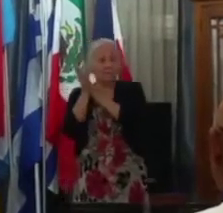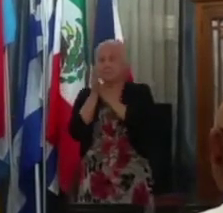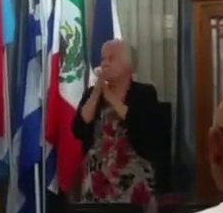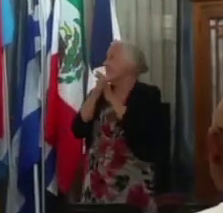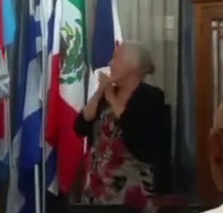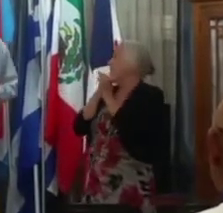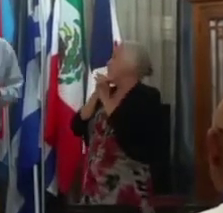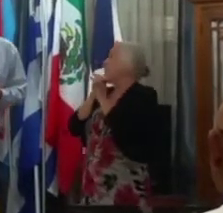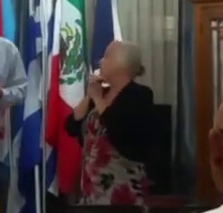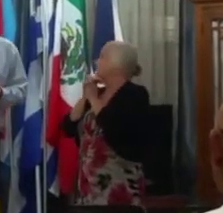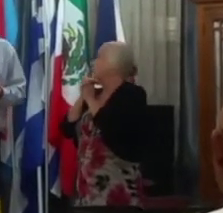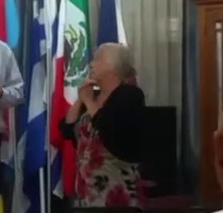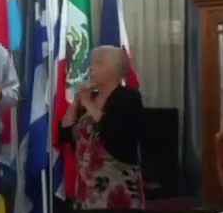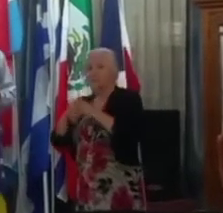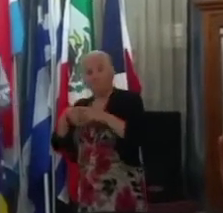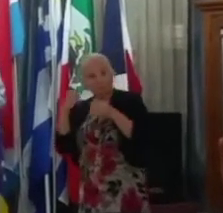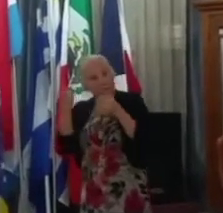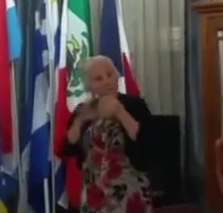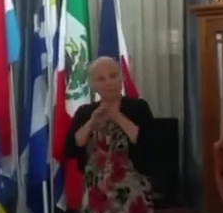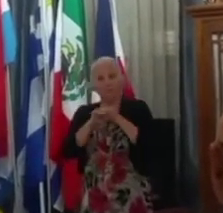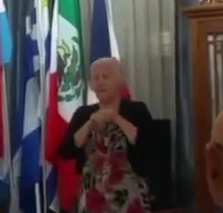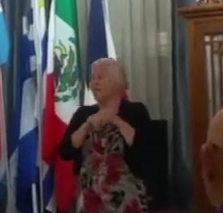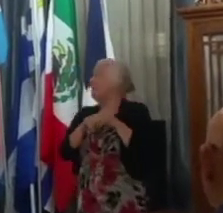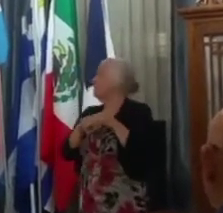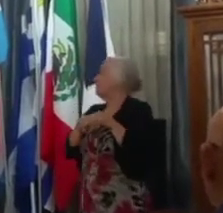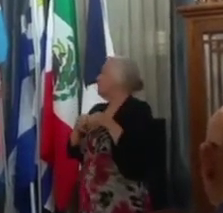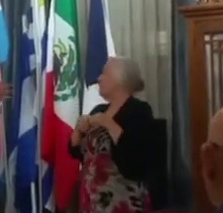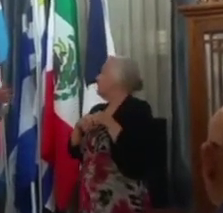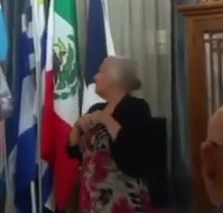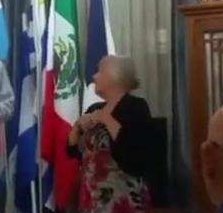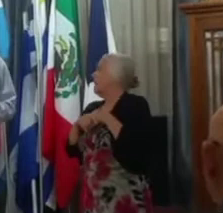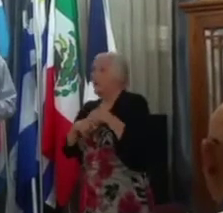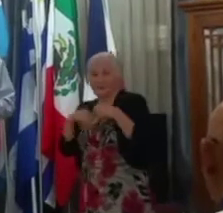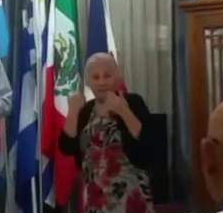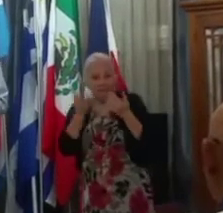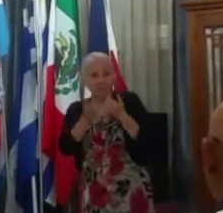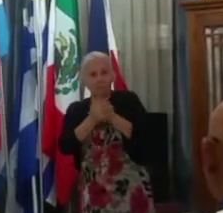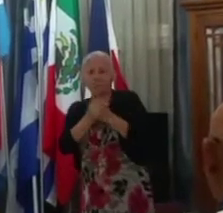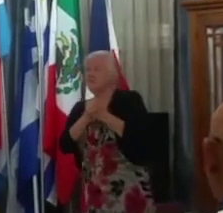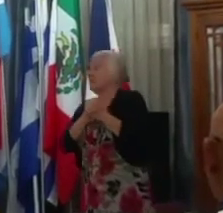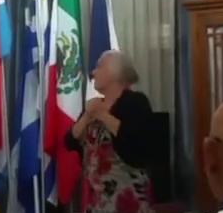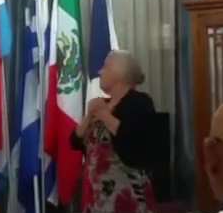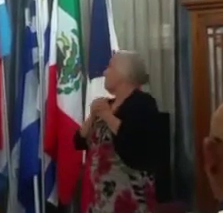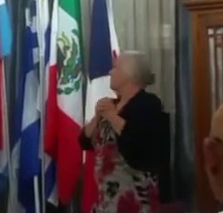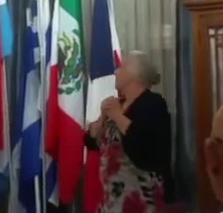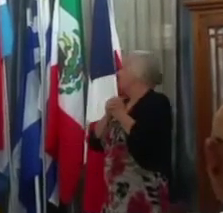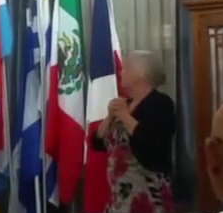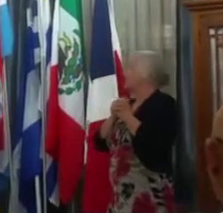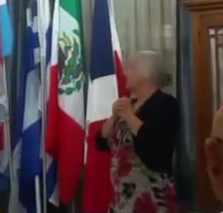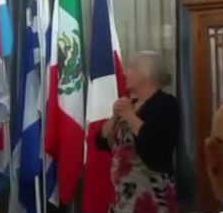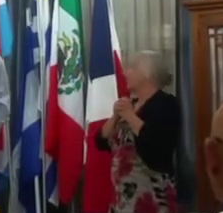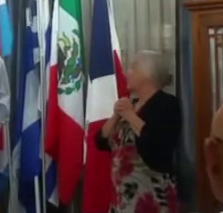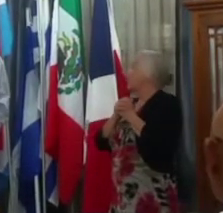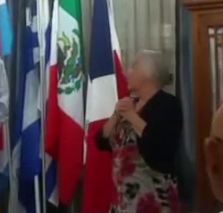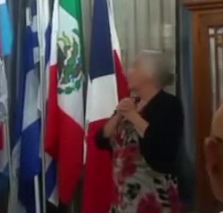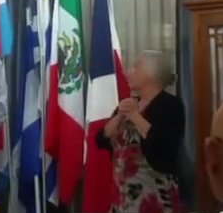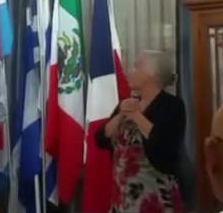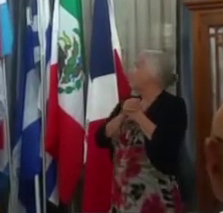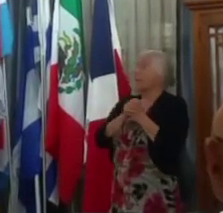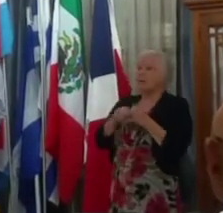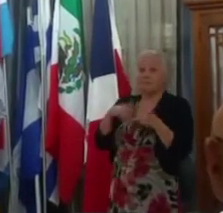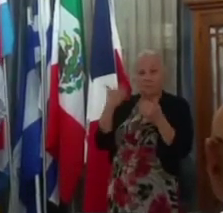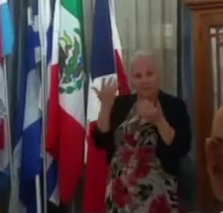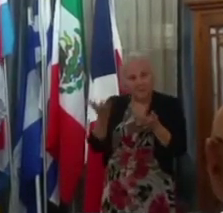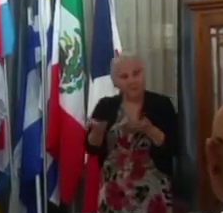But I remember the following Wednesday night, just before church started, I was talking to a friend of mine named